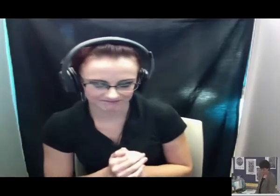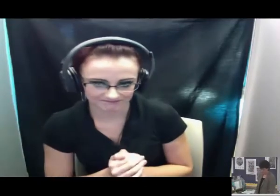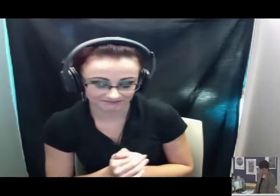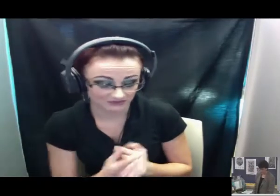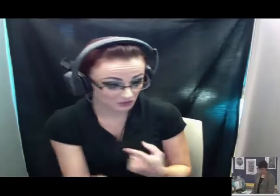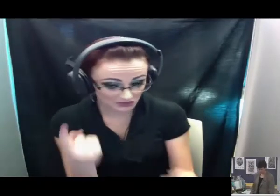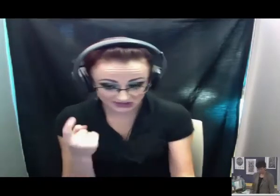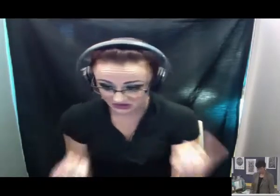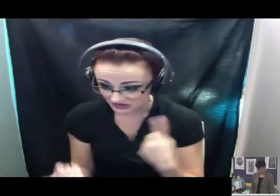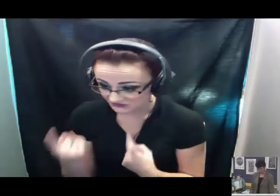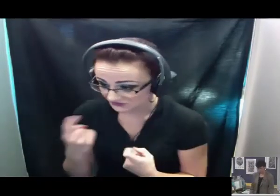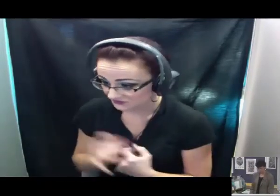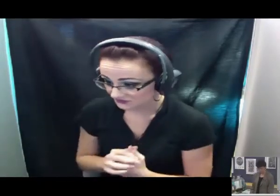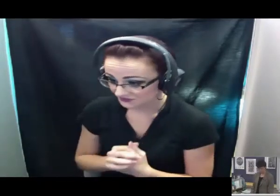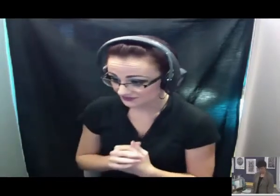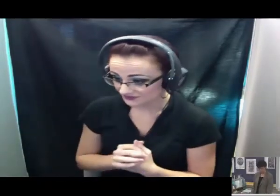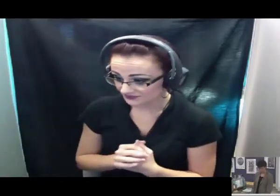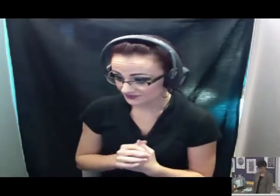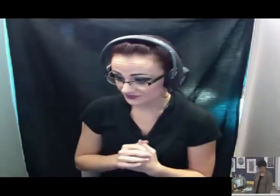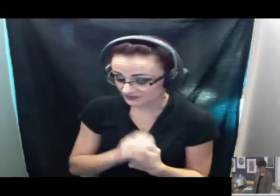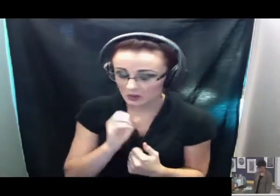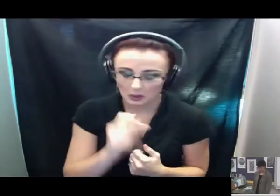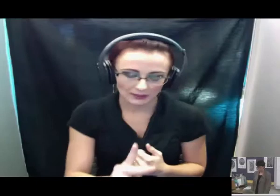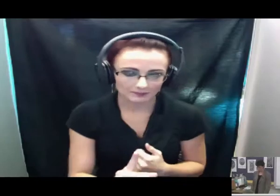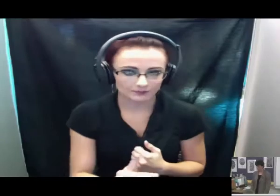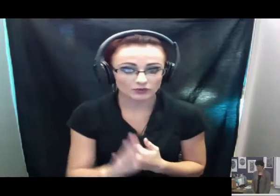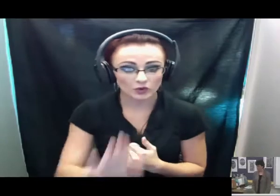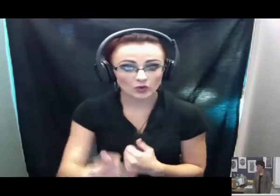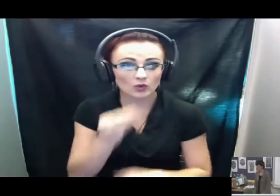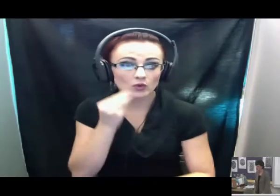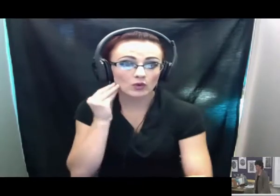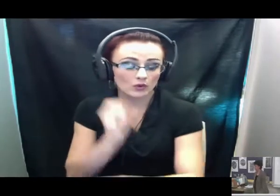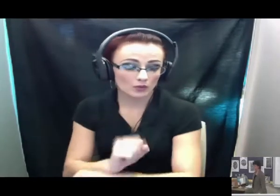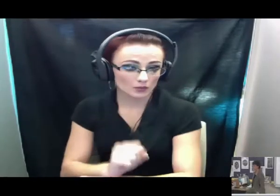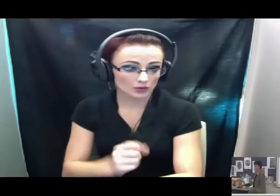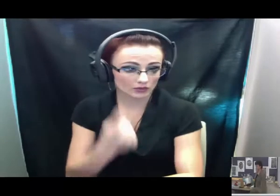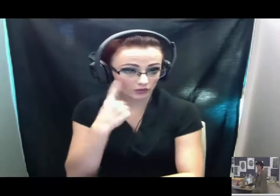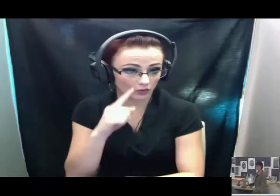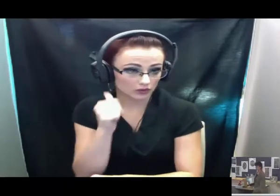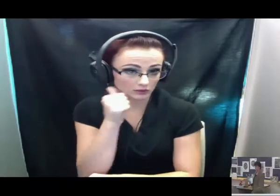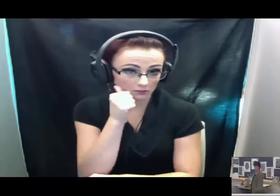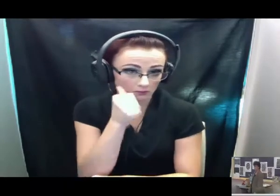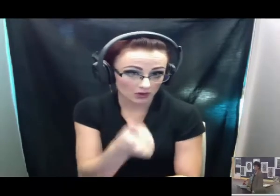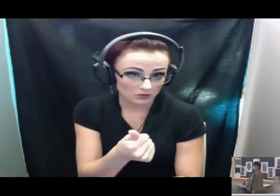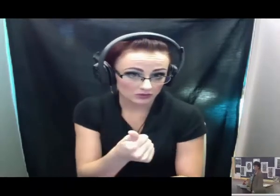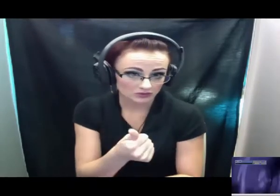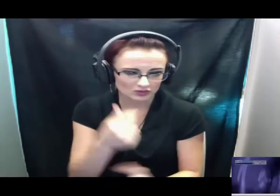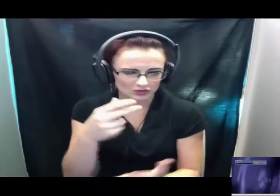is to read Lesson 2 if you've not done so already, and take notes over the words in blue.